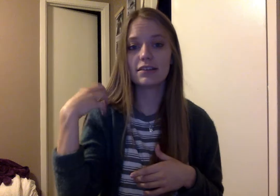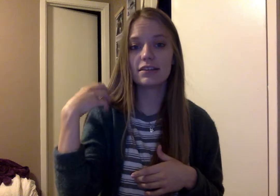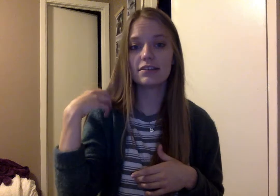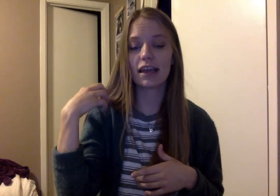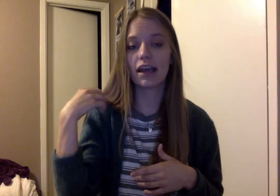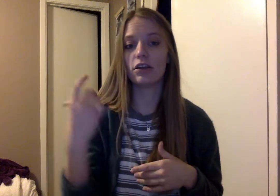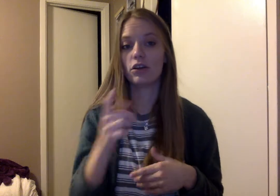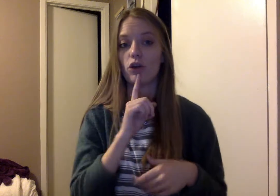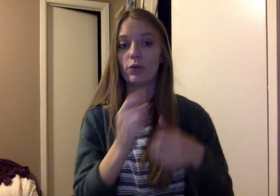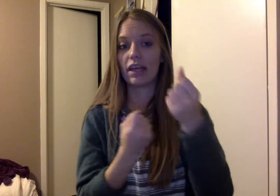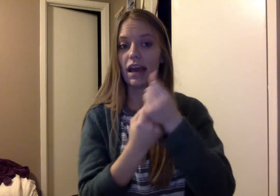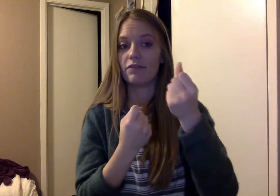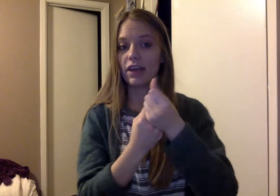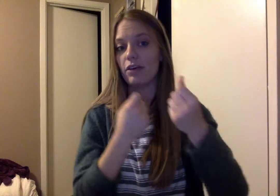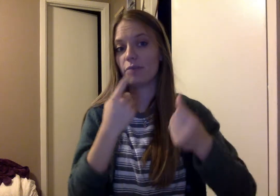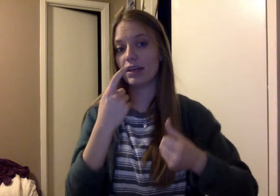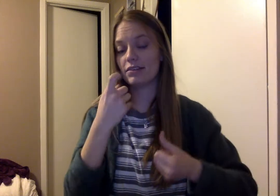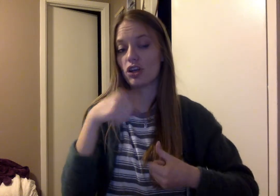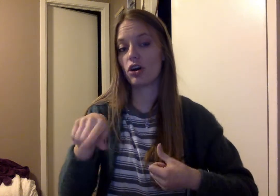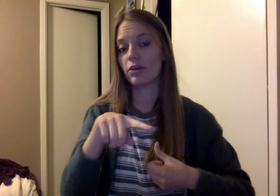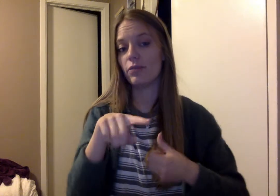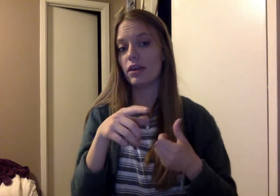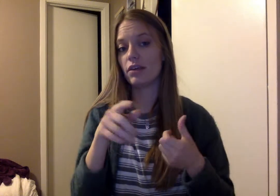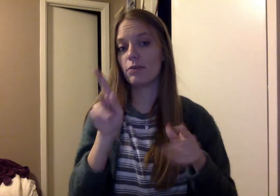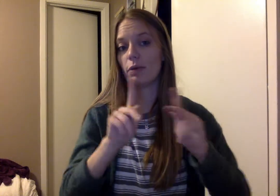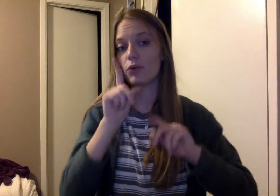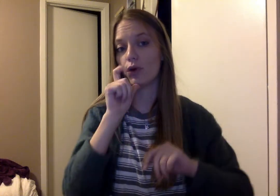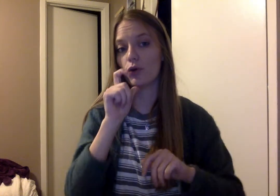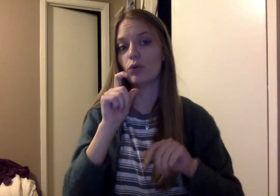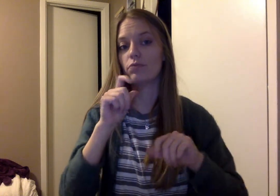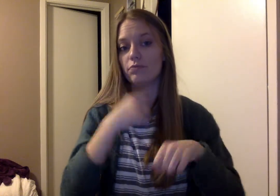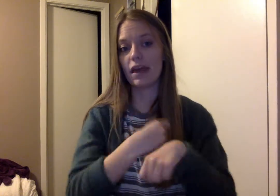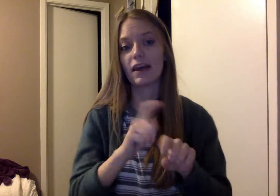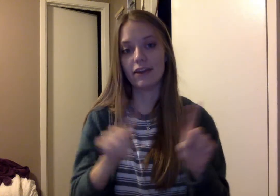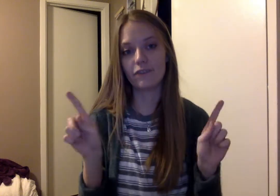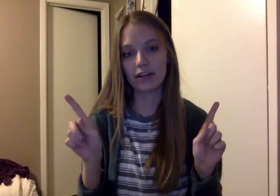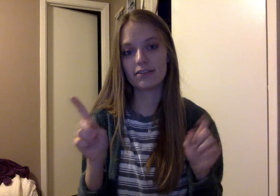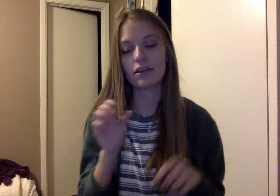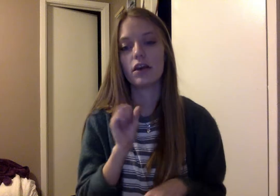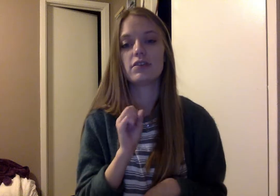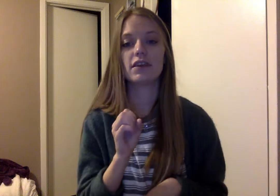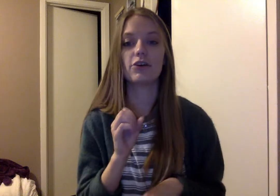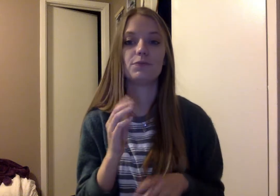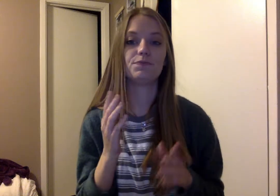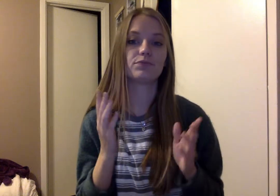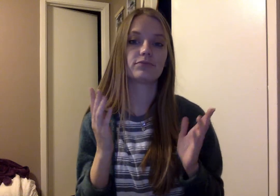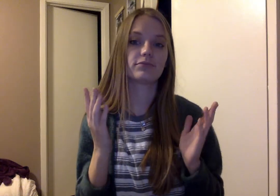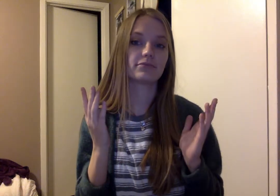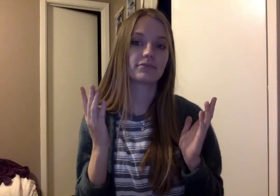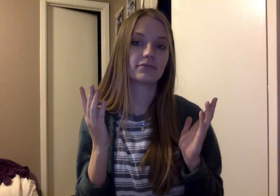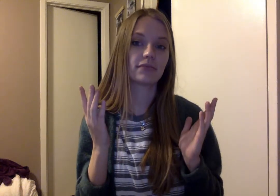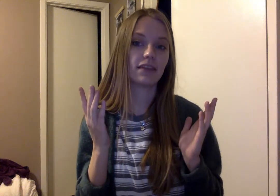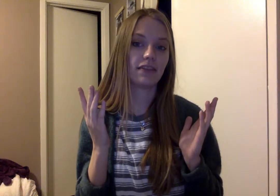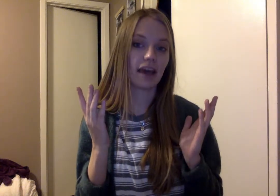bosses, and really advocate because y'all can be the people who make that difference. So, that